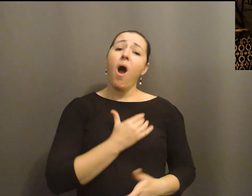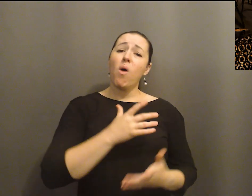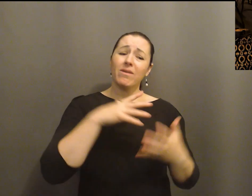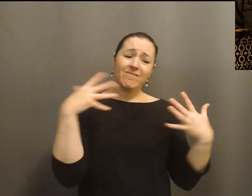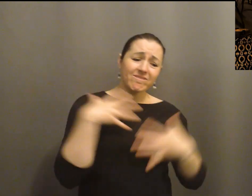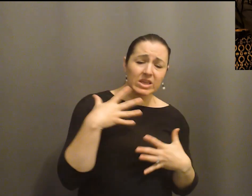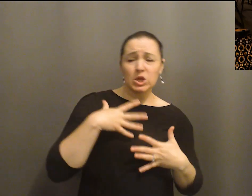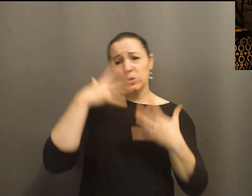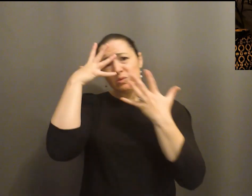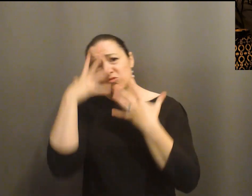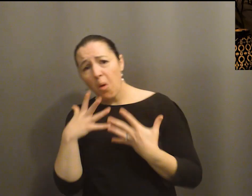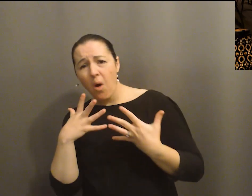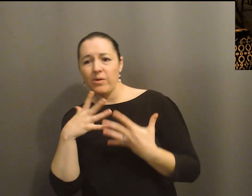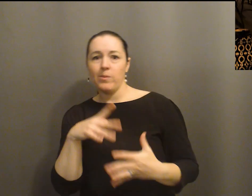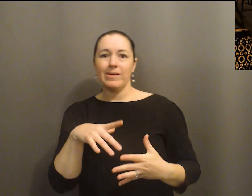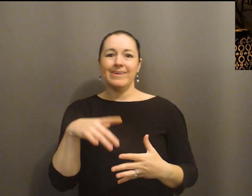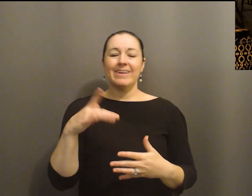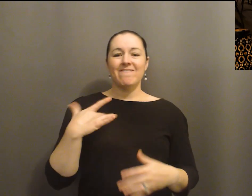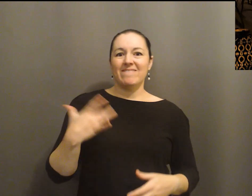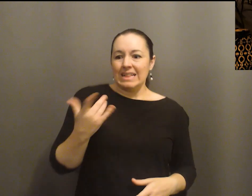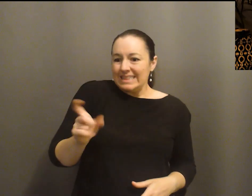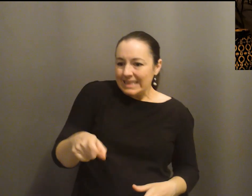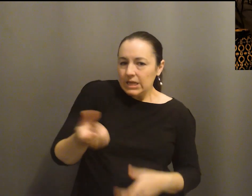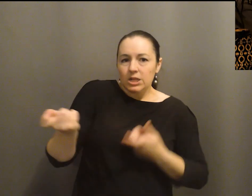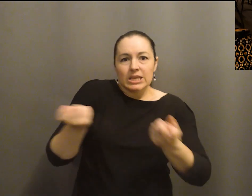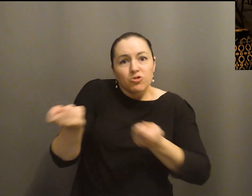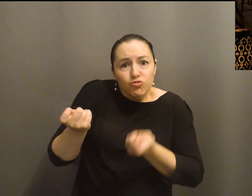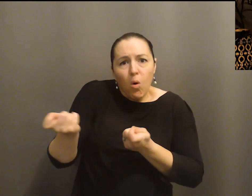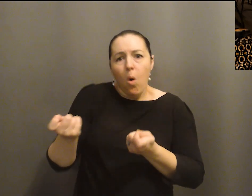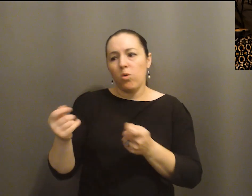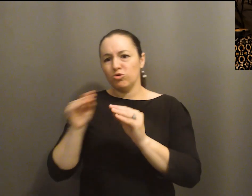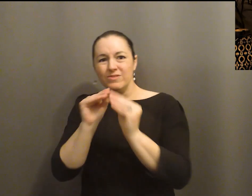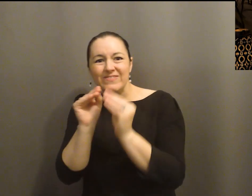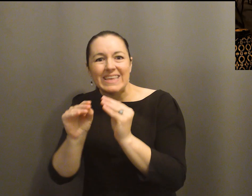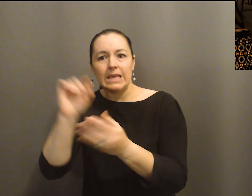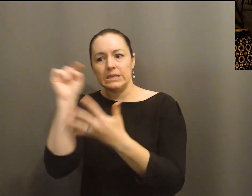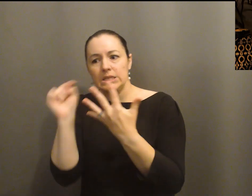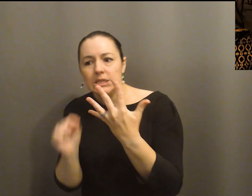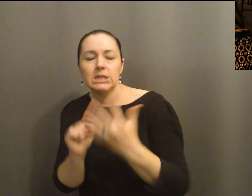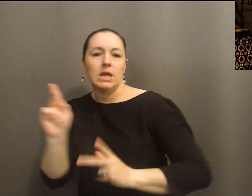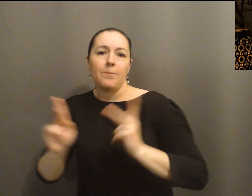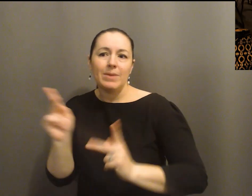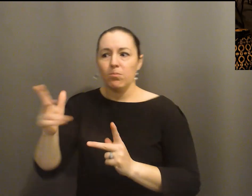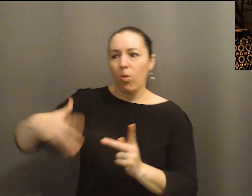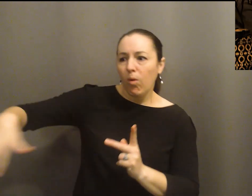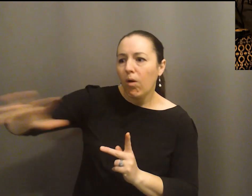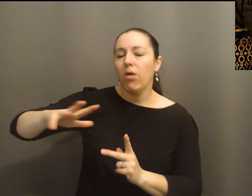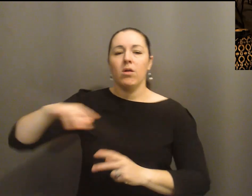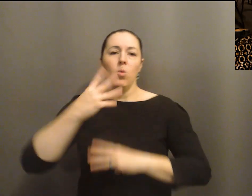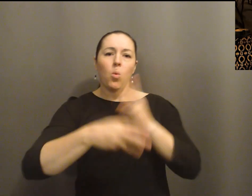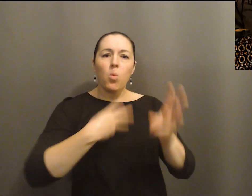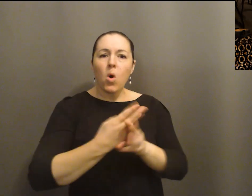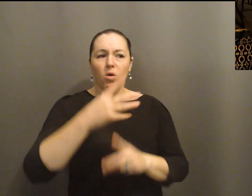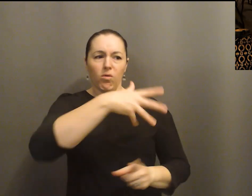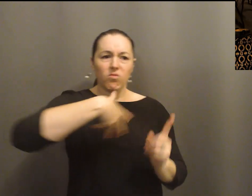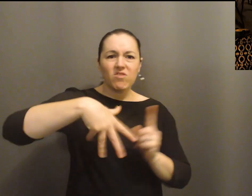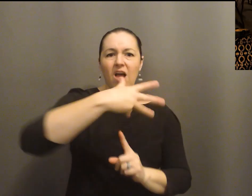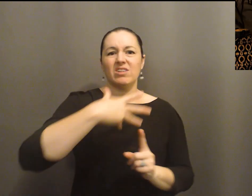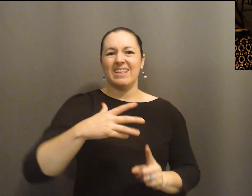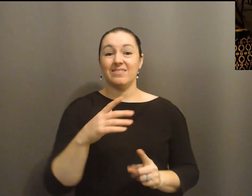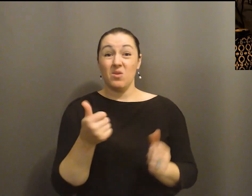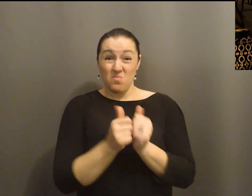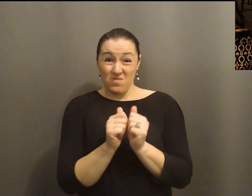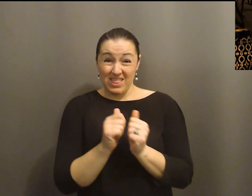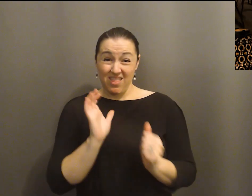our sorrow And our need to control Our need to fix All of our issues To fix our kids To fix the people around us To change the world around us And do it all In our own strength